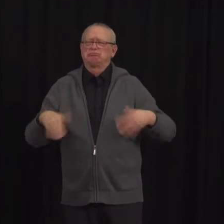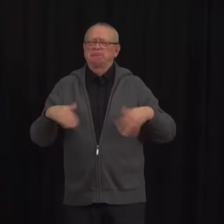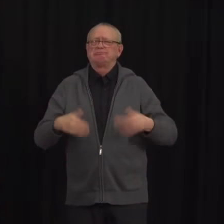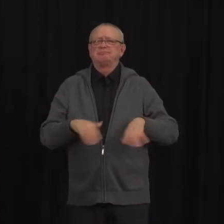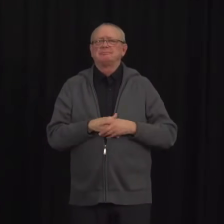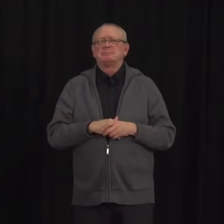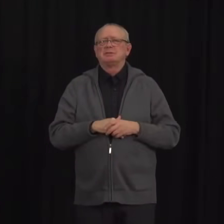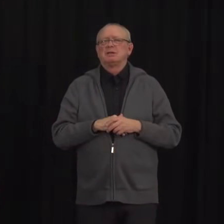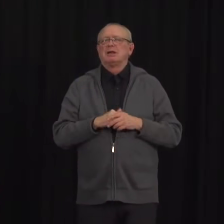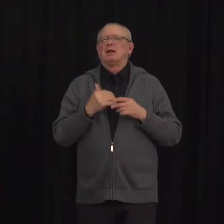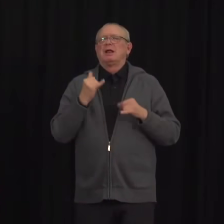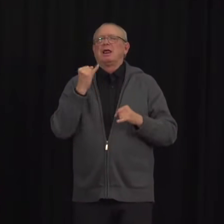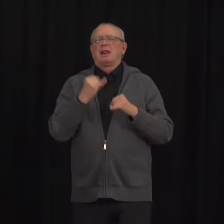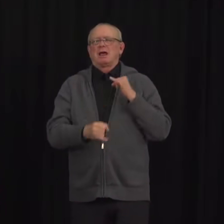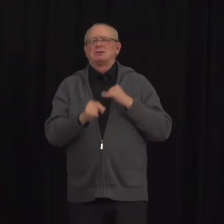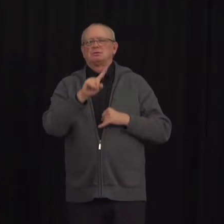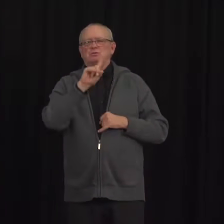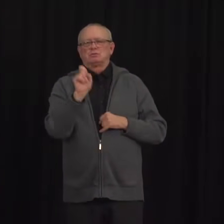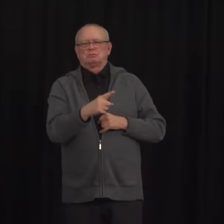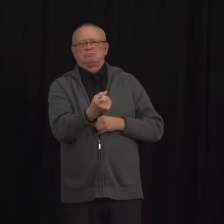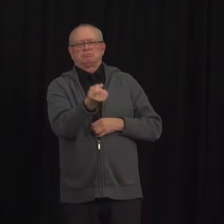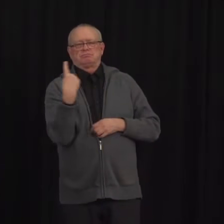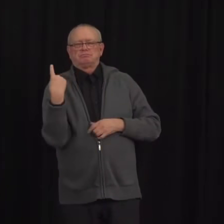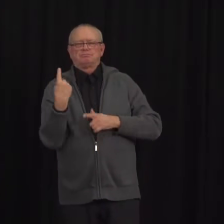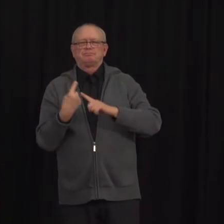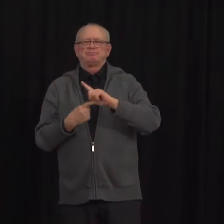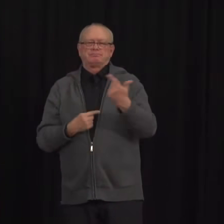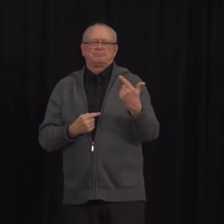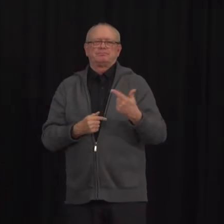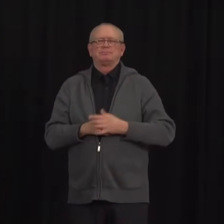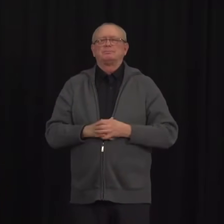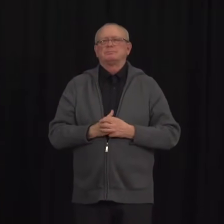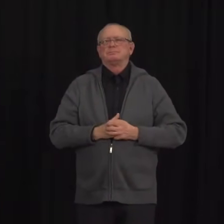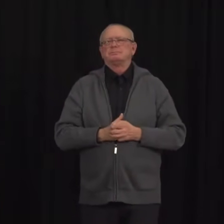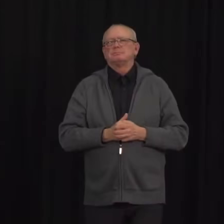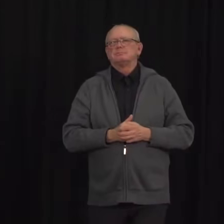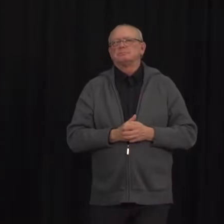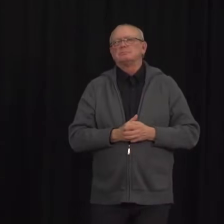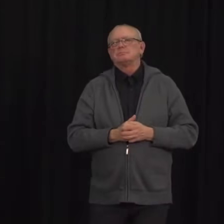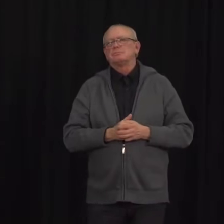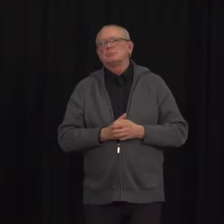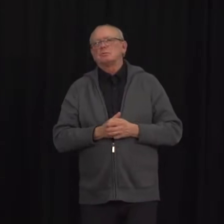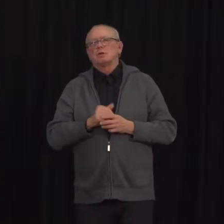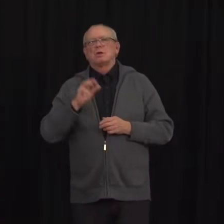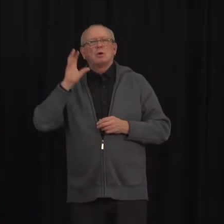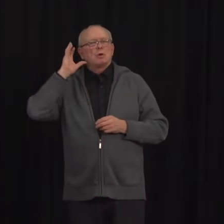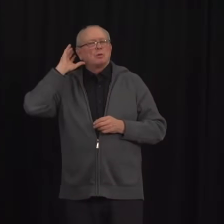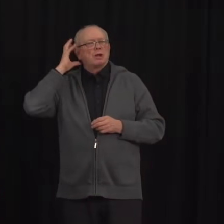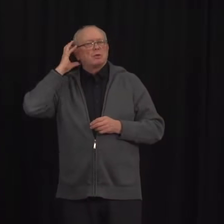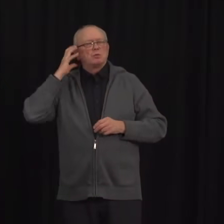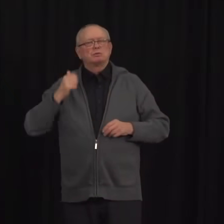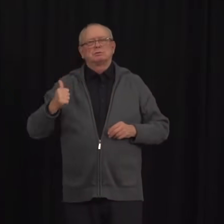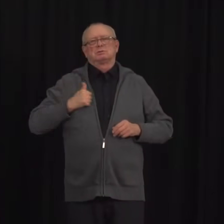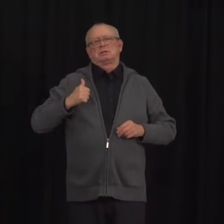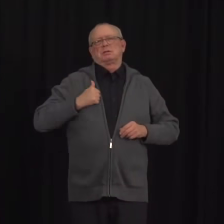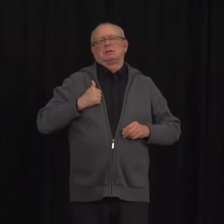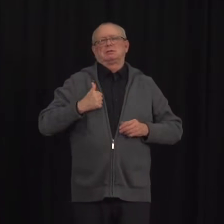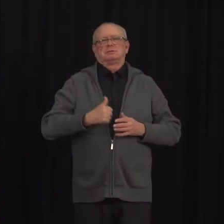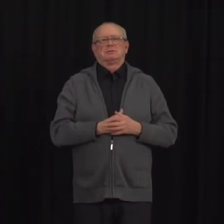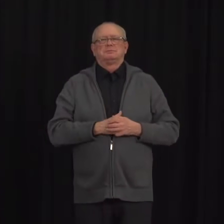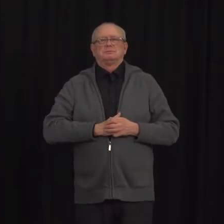final question of the day. Thank you. The final question is from Audrey Nouveau, Radio Canada. Hi, Dr.